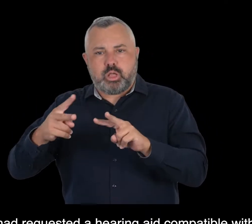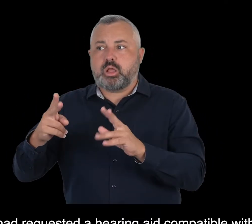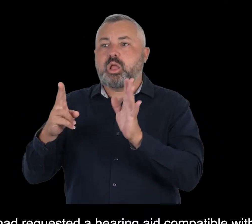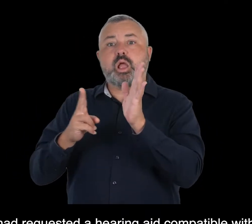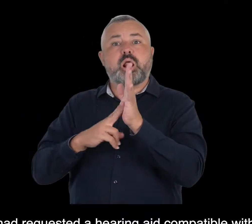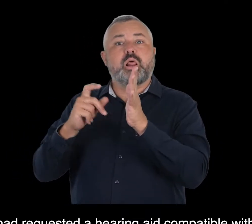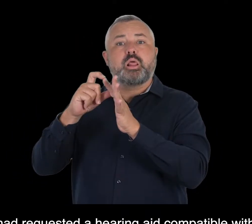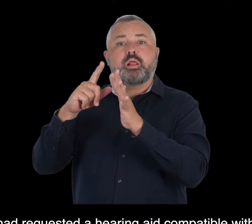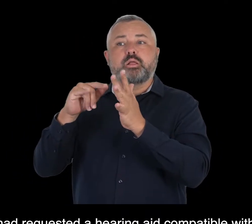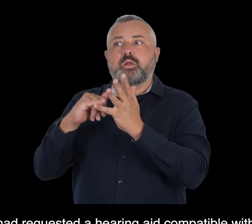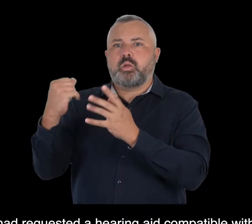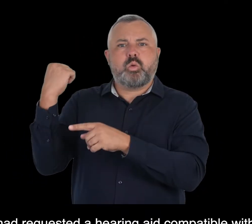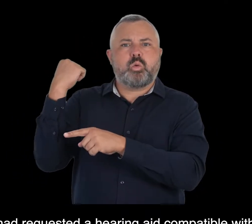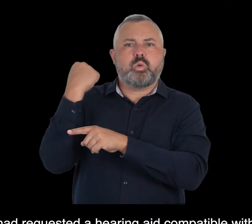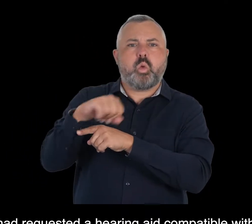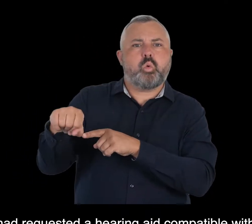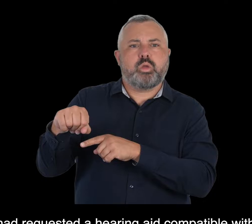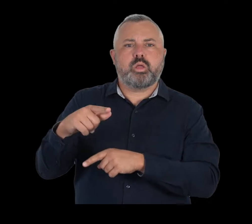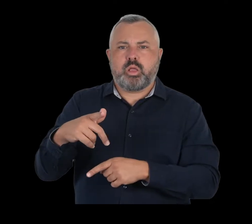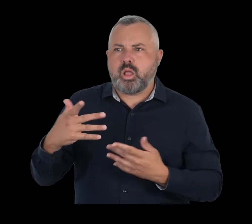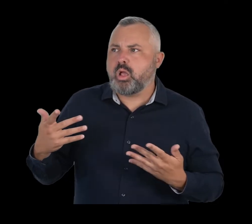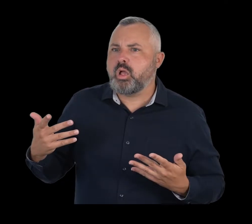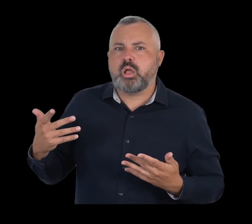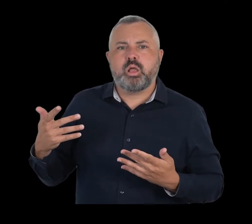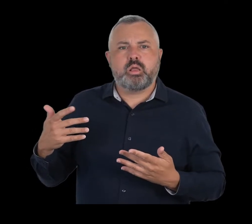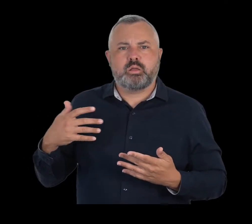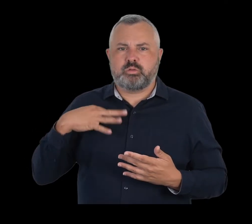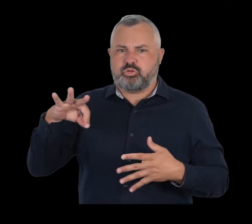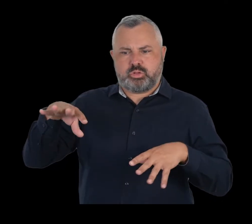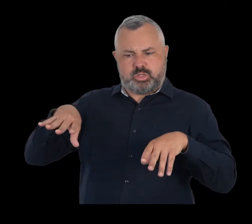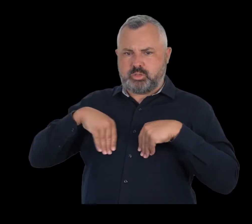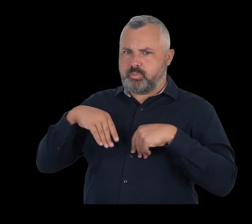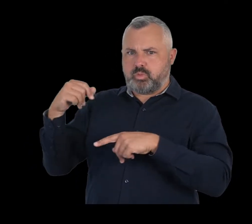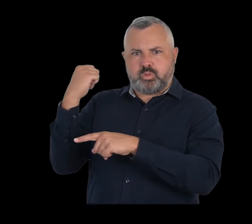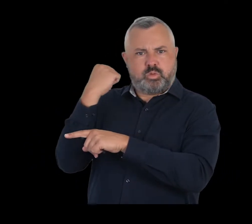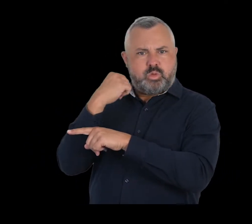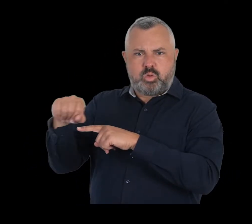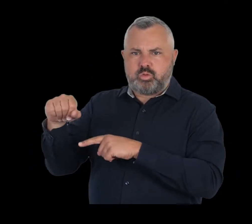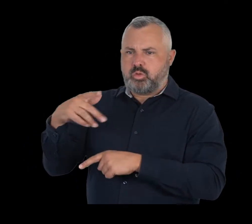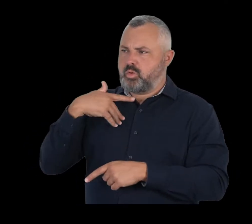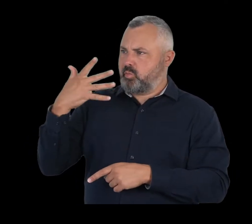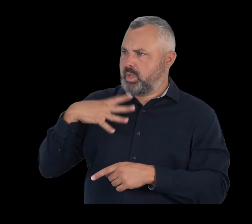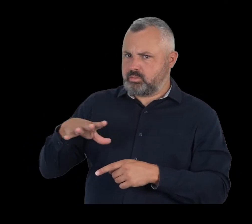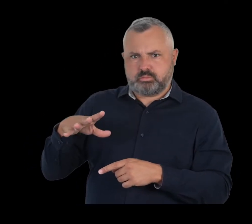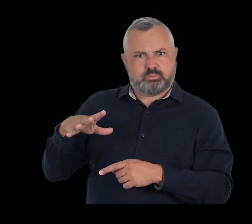You would like to appeal this decision to the NDIA.